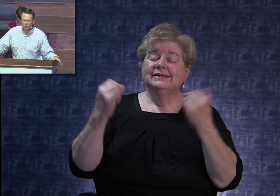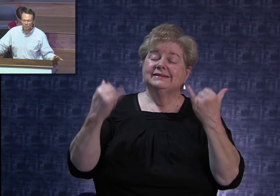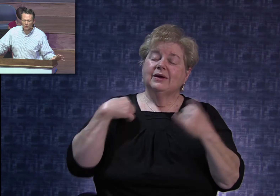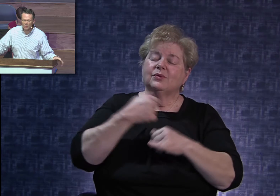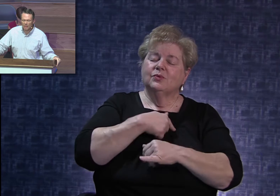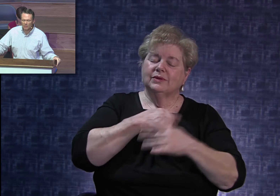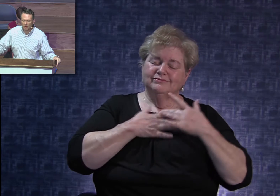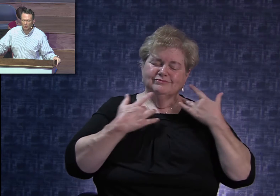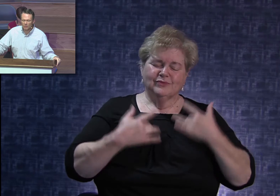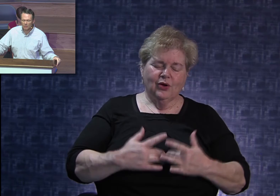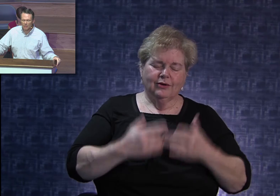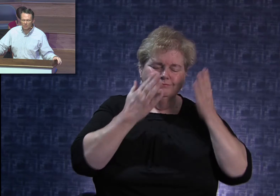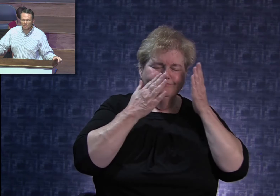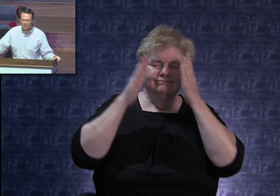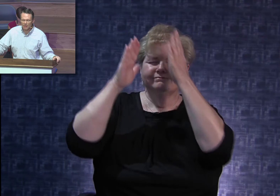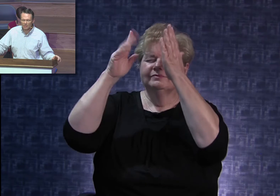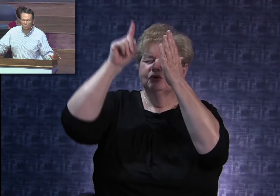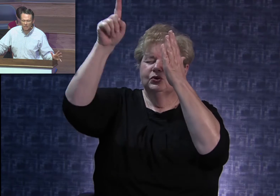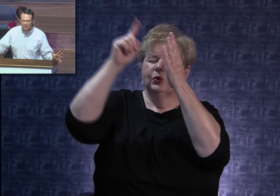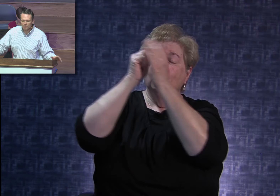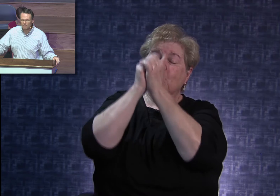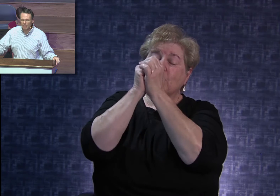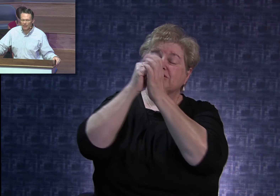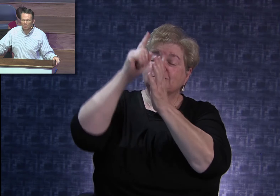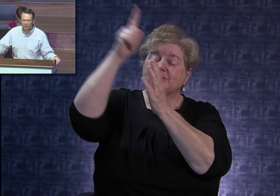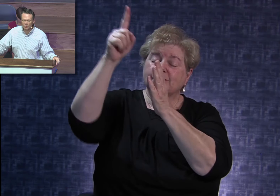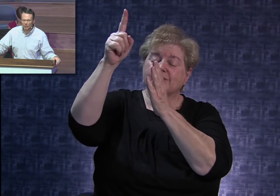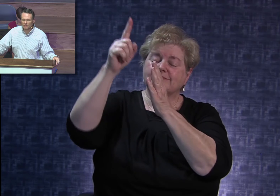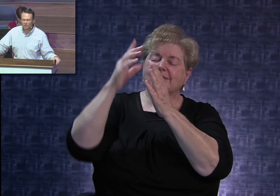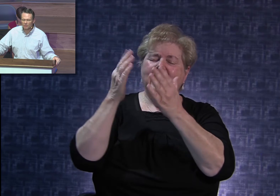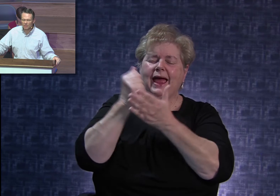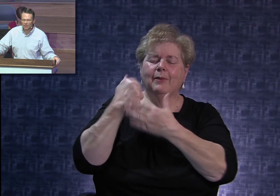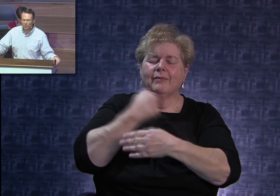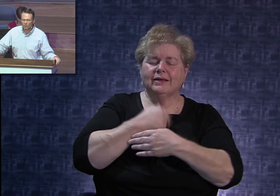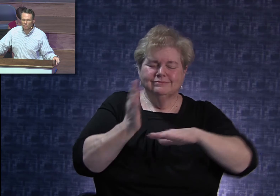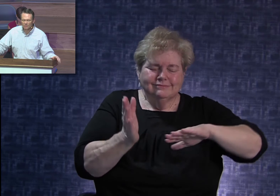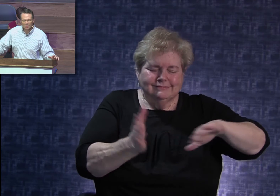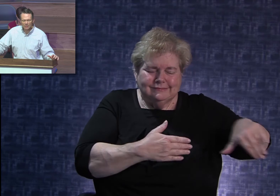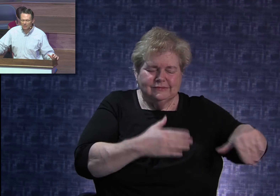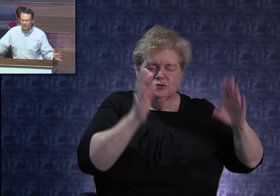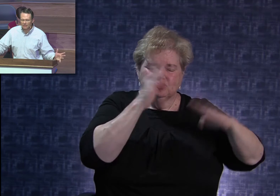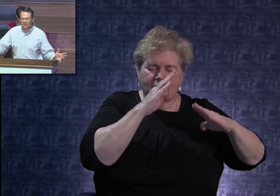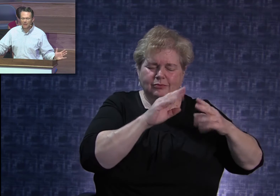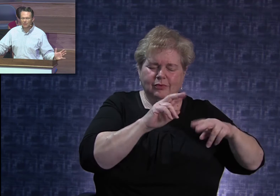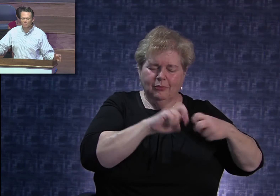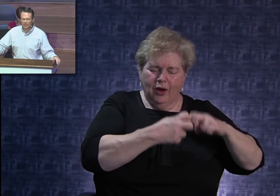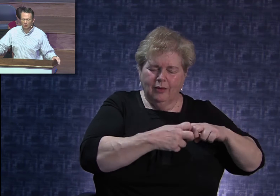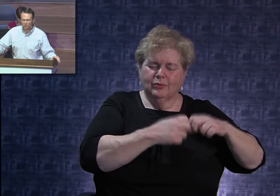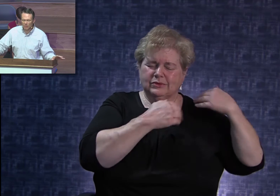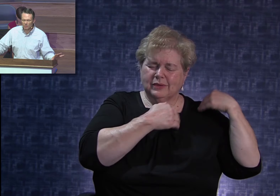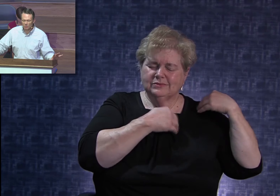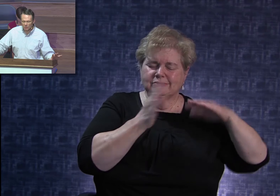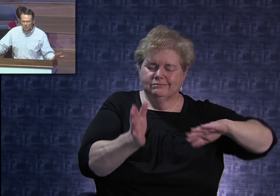that we would put aside all the cares and anxiety of the week and all the responsibilities that we will need to take care of